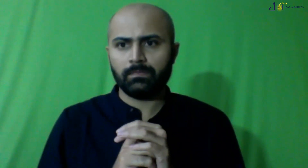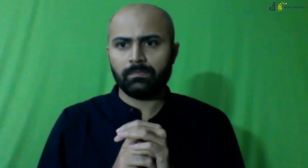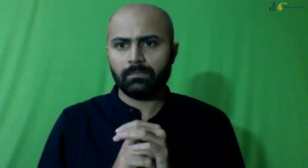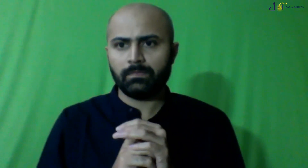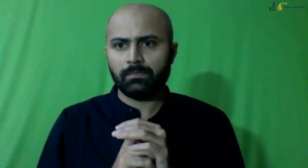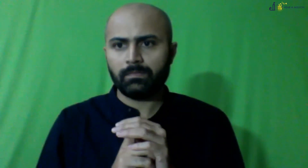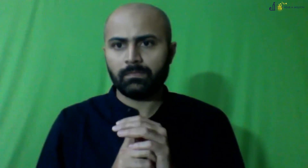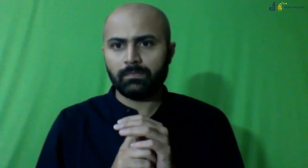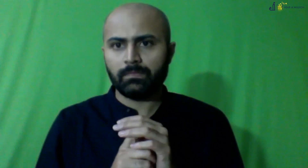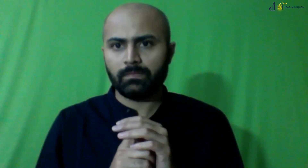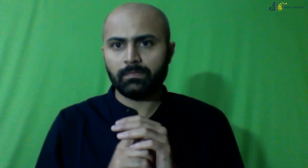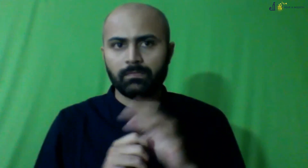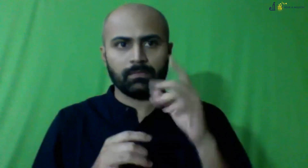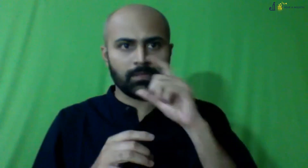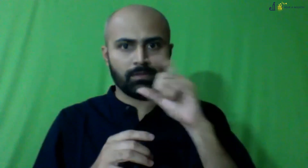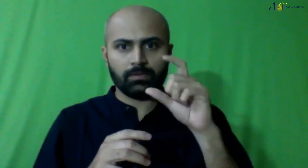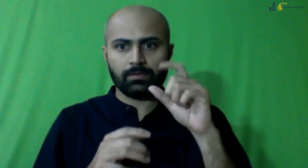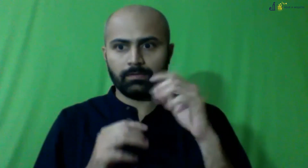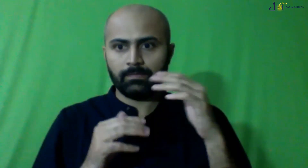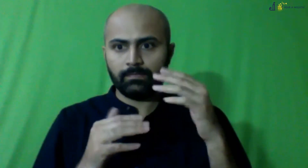Click on third.